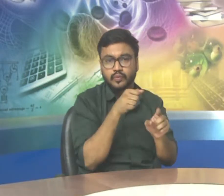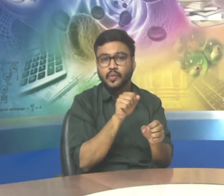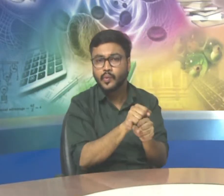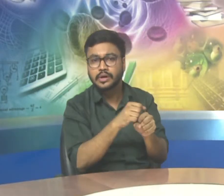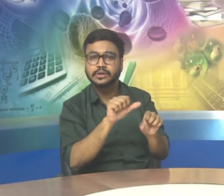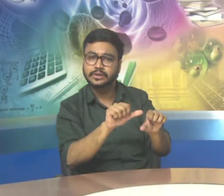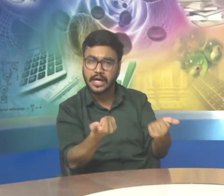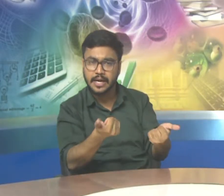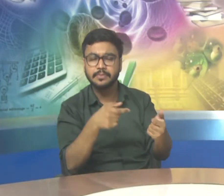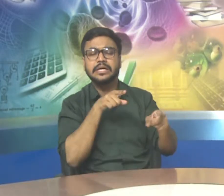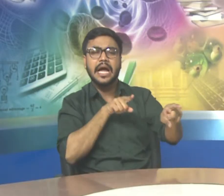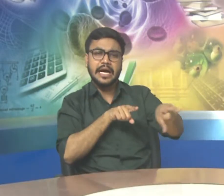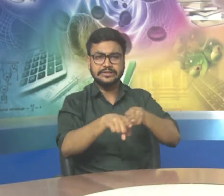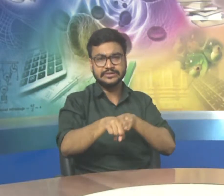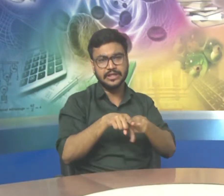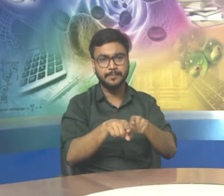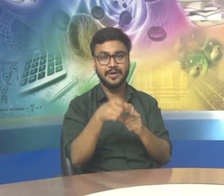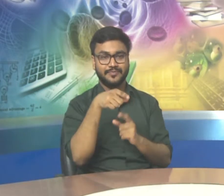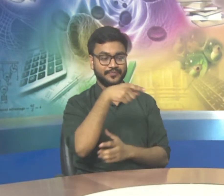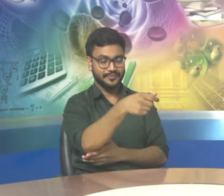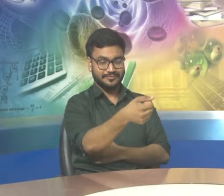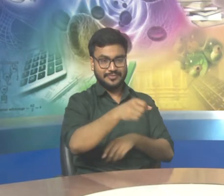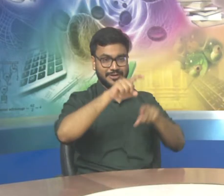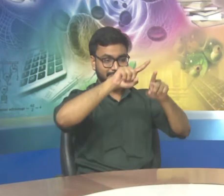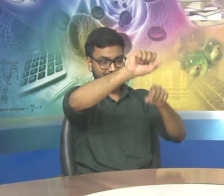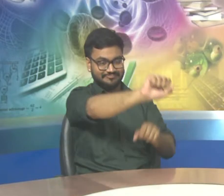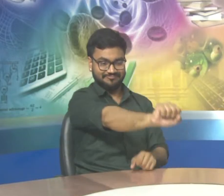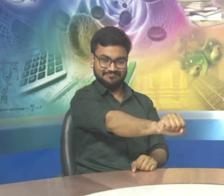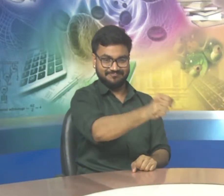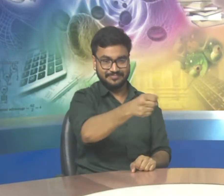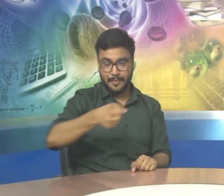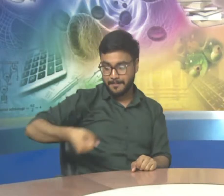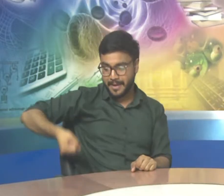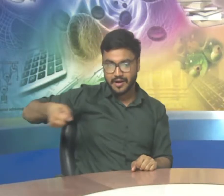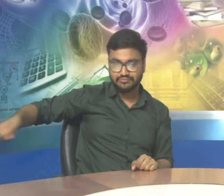whether it is forward, backward,